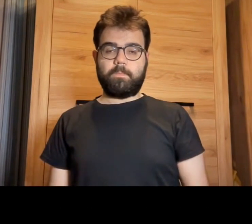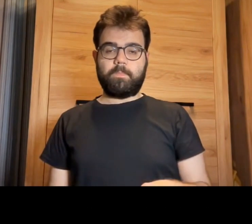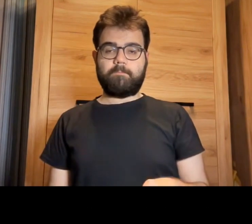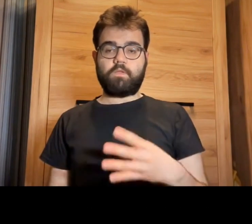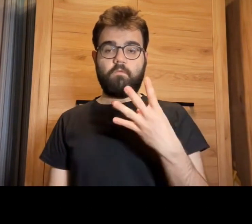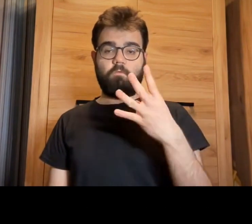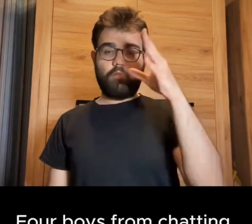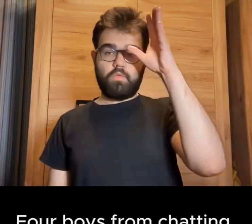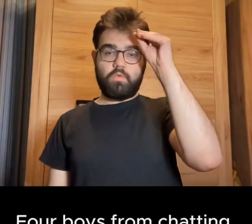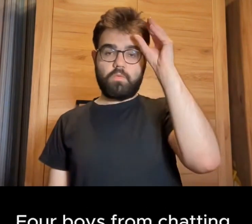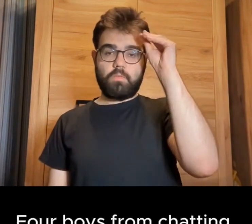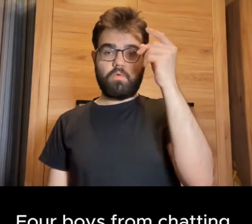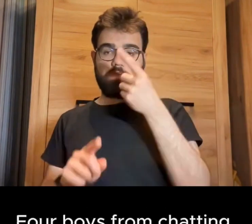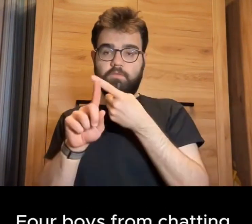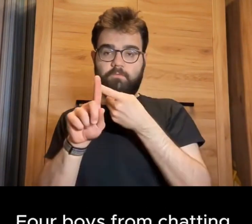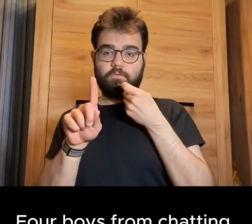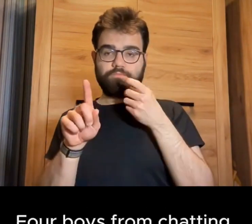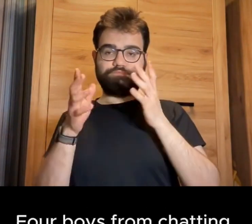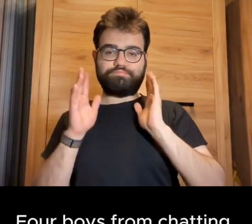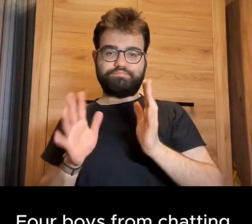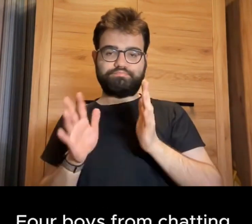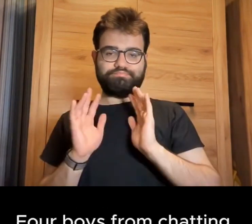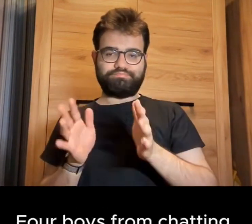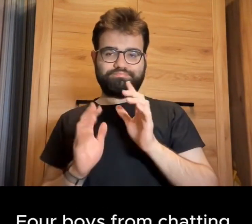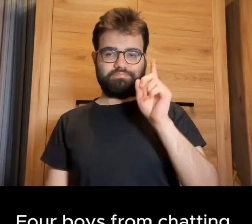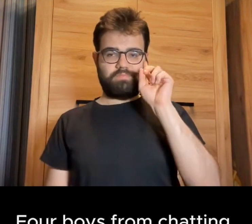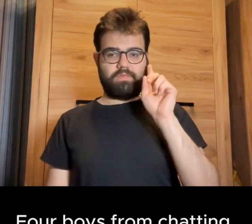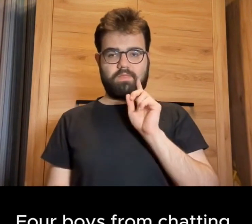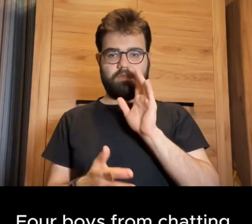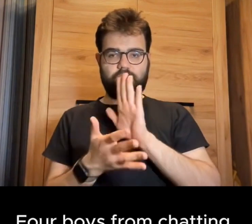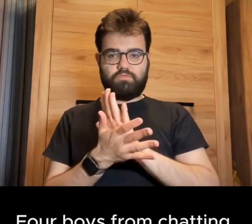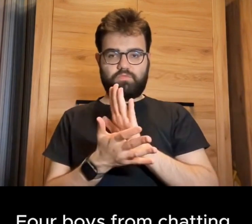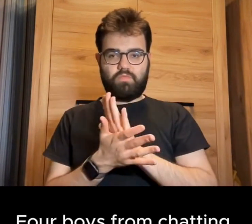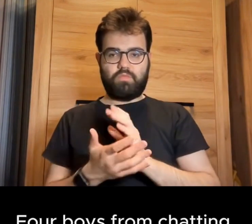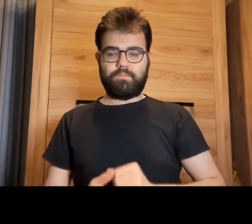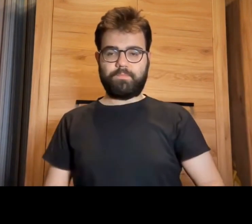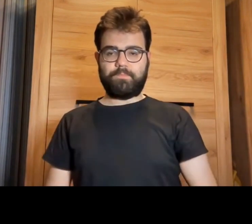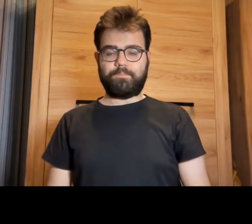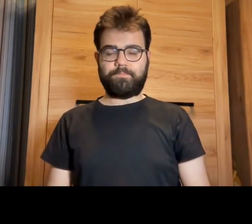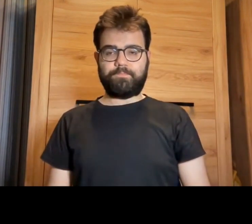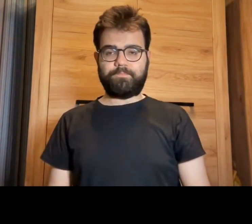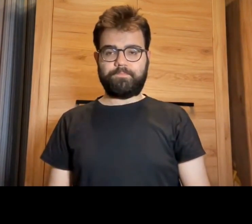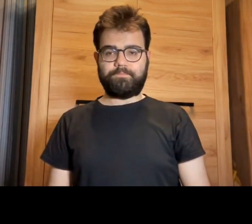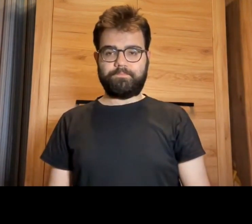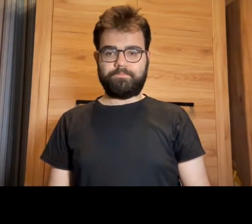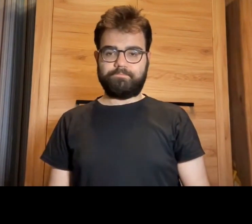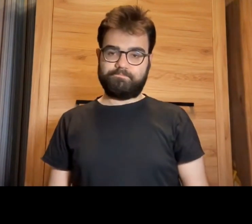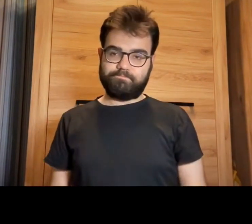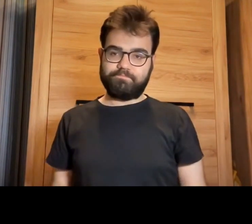here it comes, 4 boys from Chad deaf school. This is